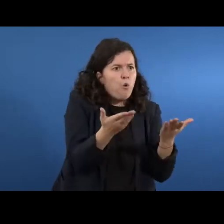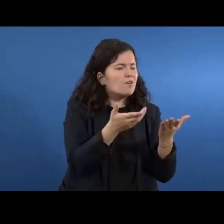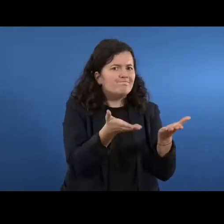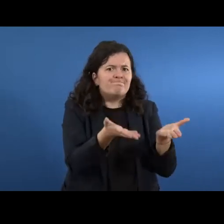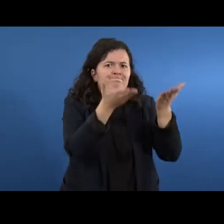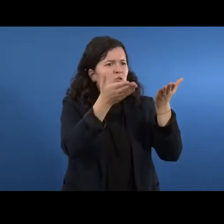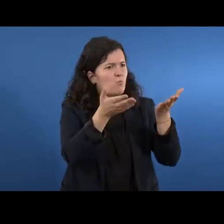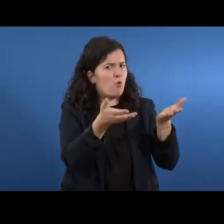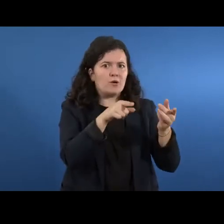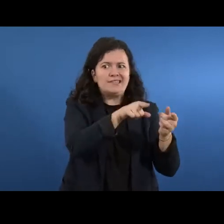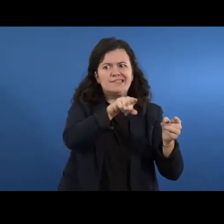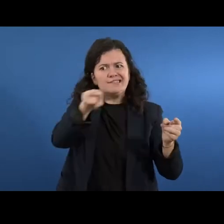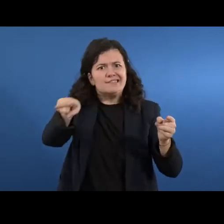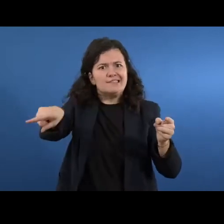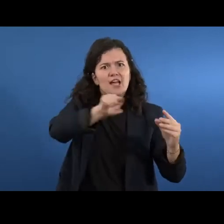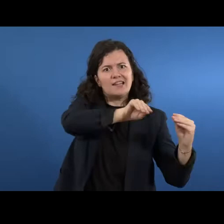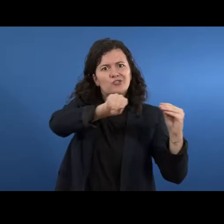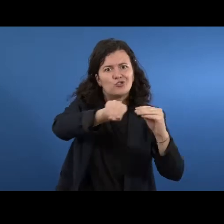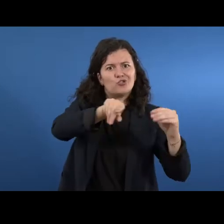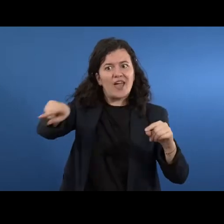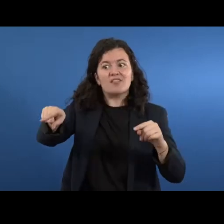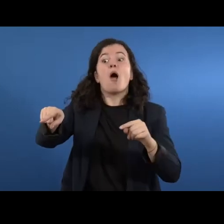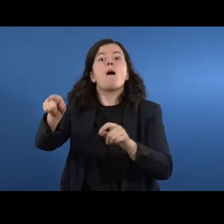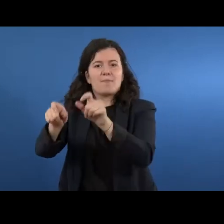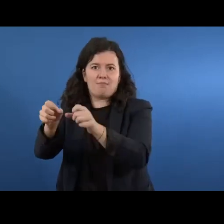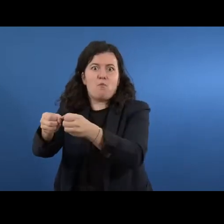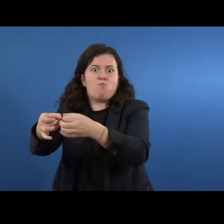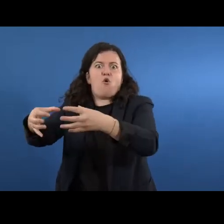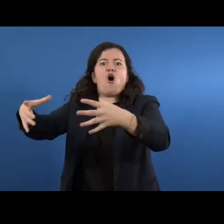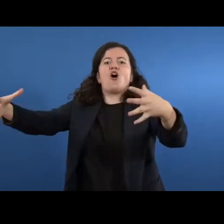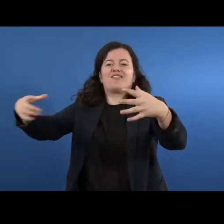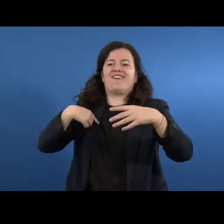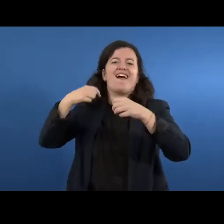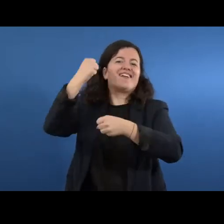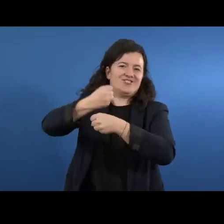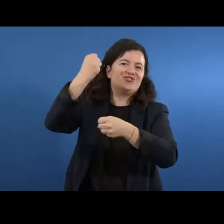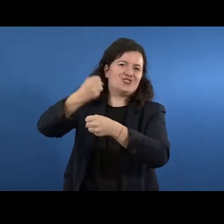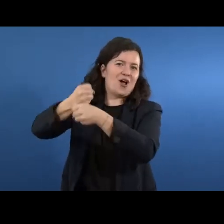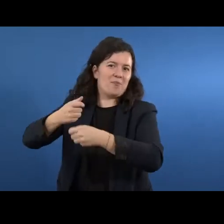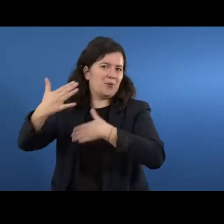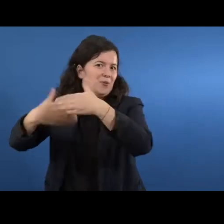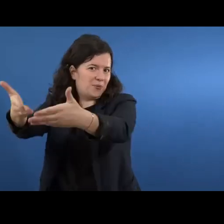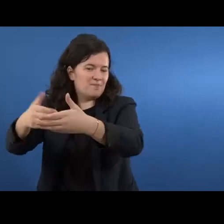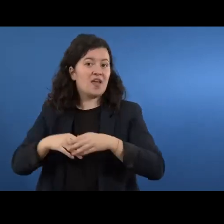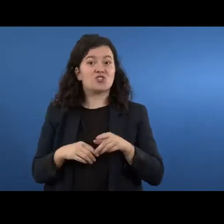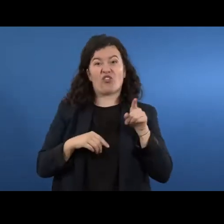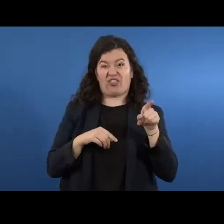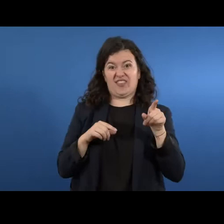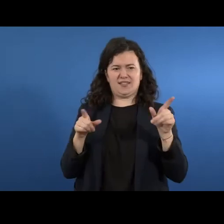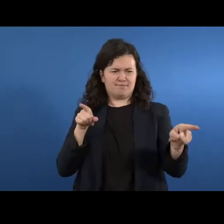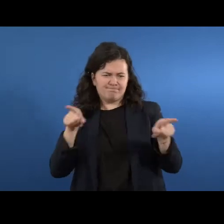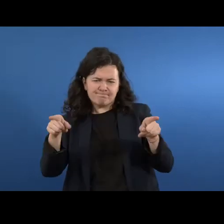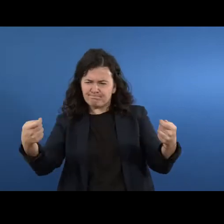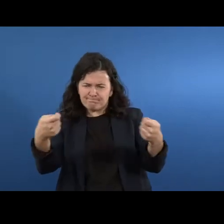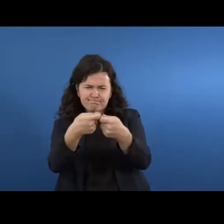sector have to offer to meet such a new demand. This foresight tool